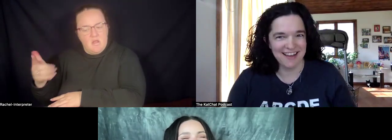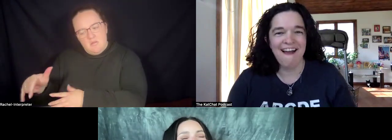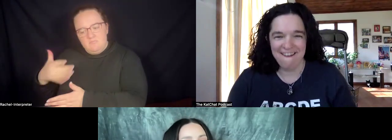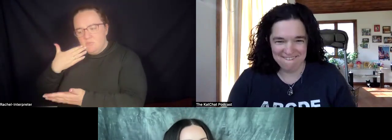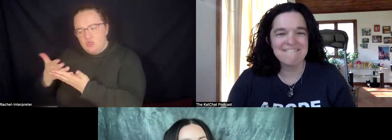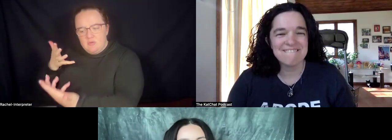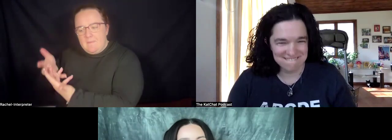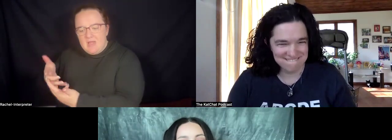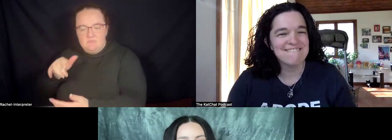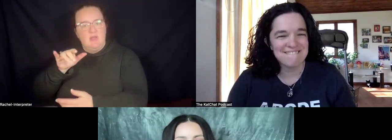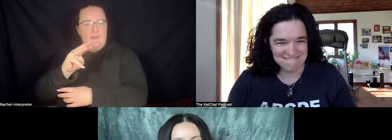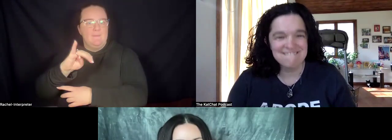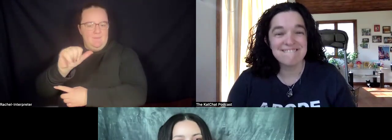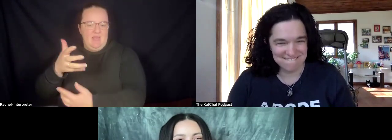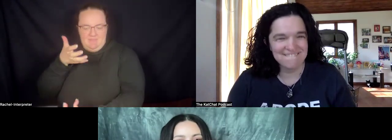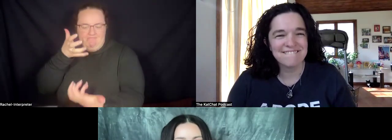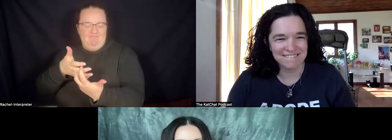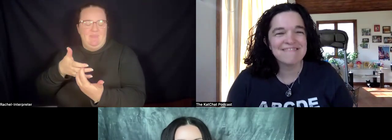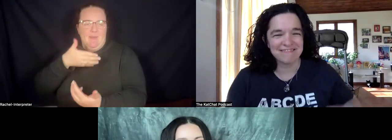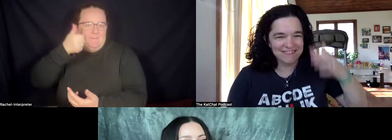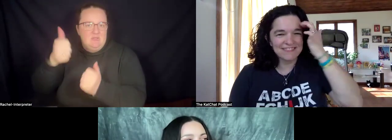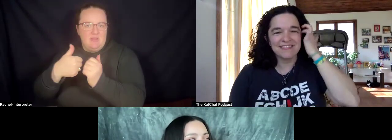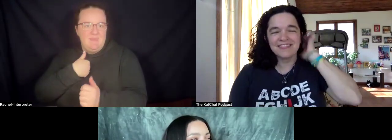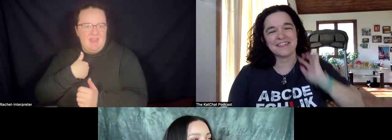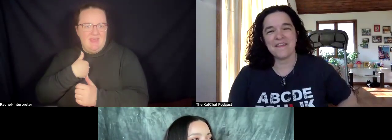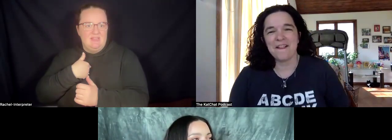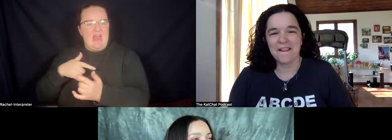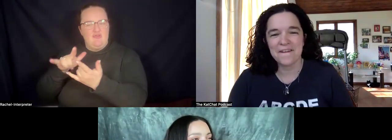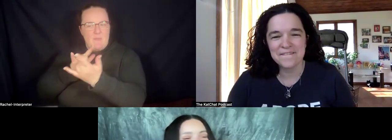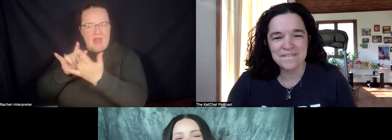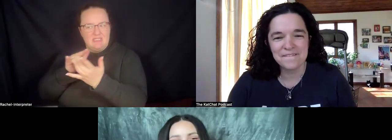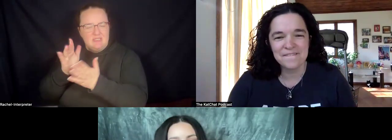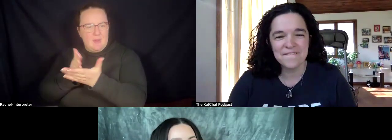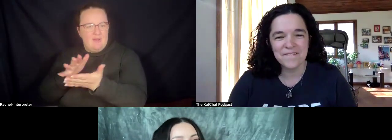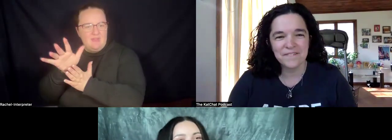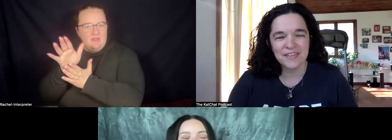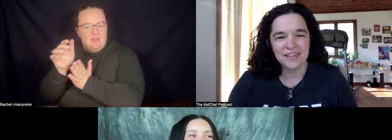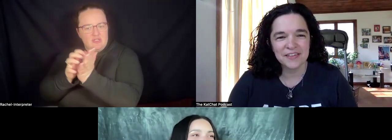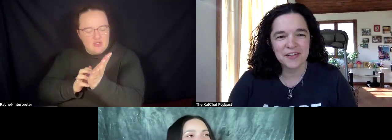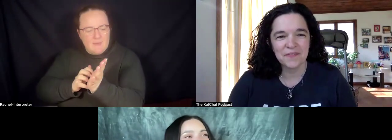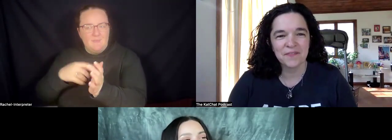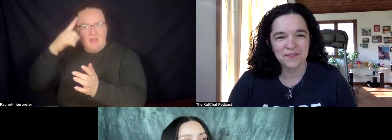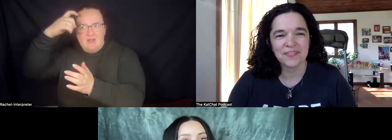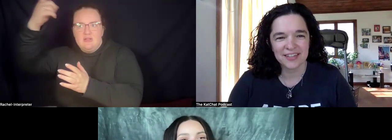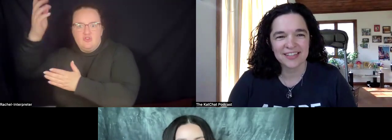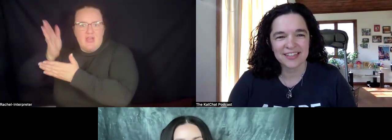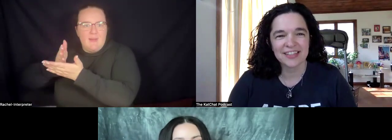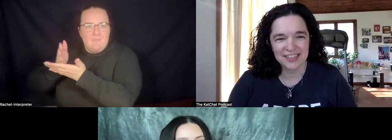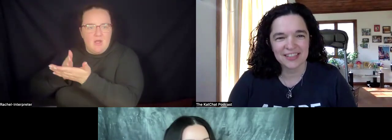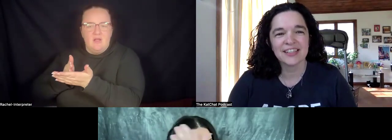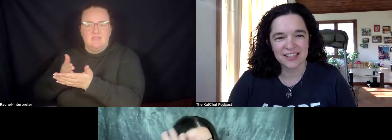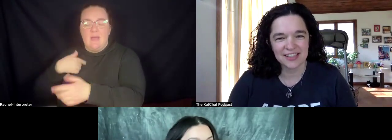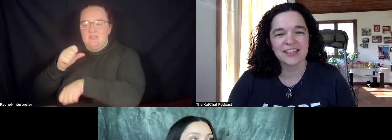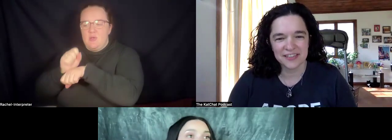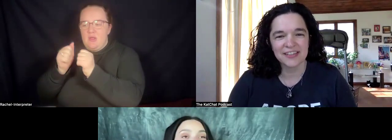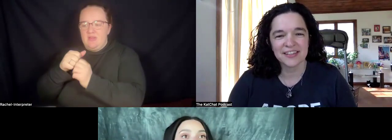So I Yeah, loved the romanticism of the script and the dream sequences. And I was working with Amy Force,